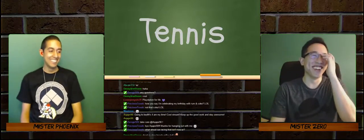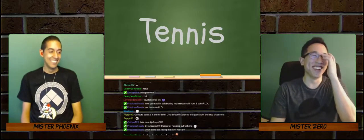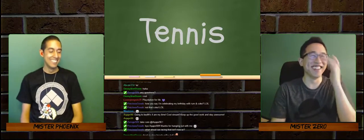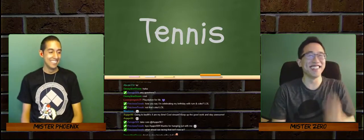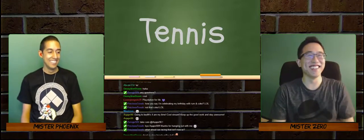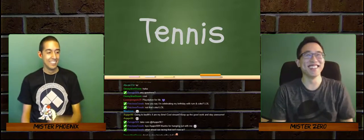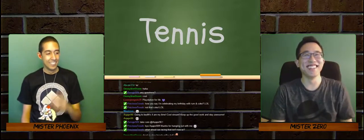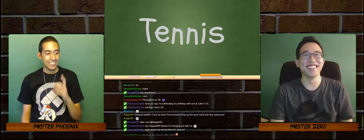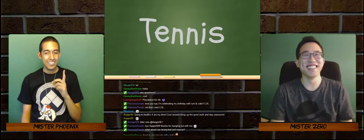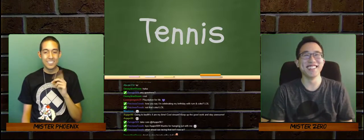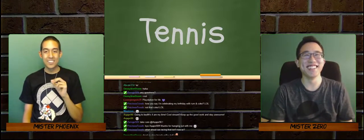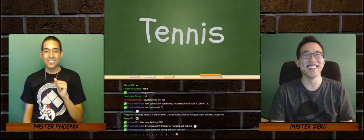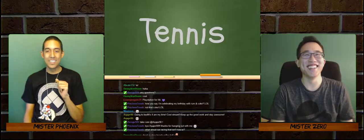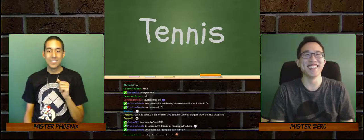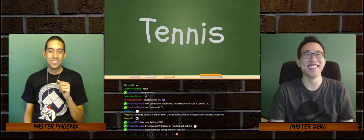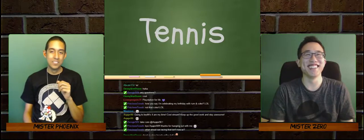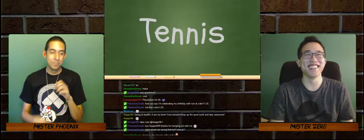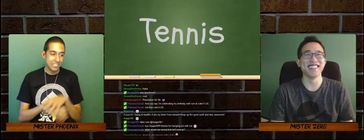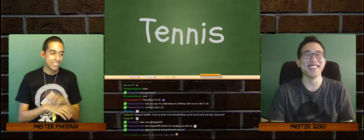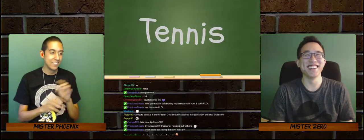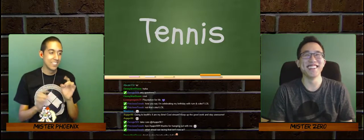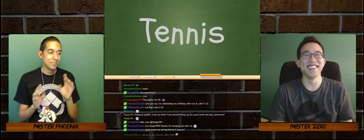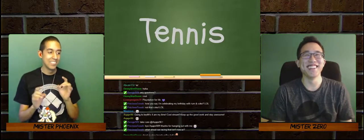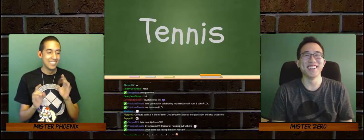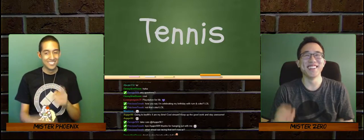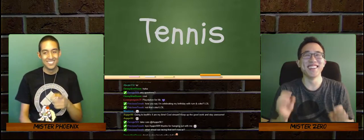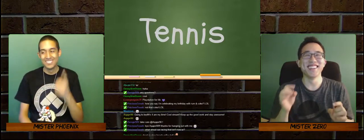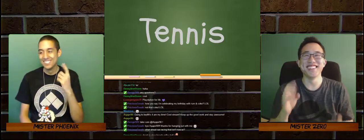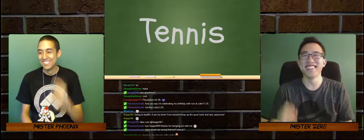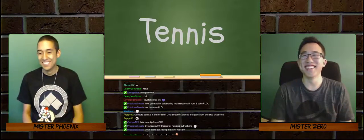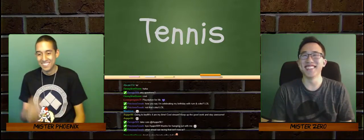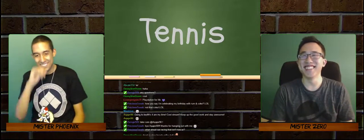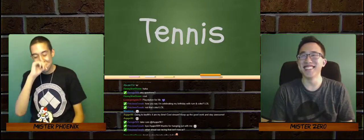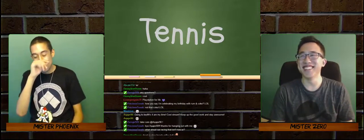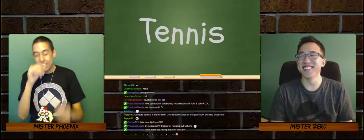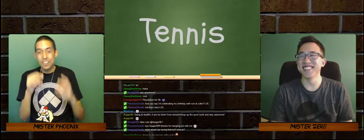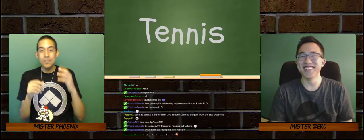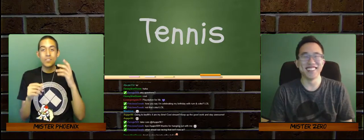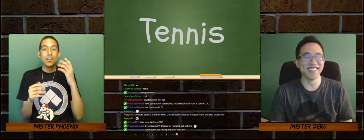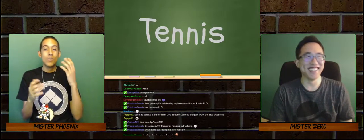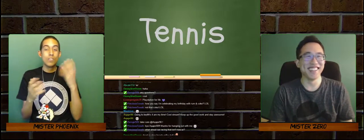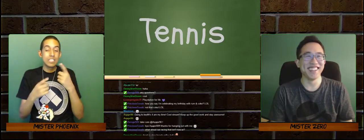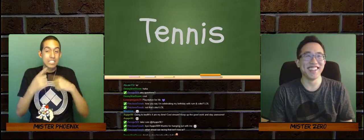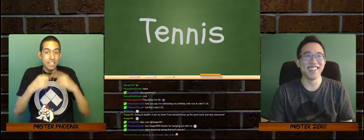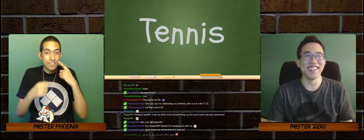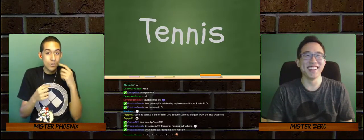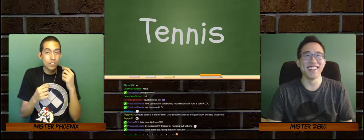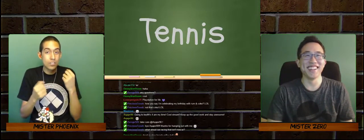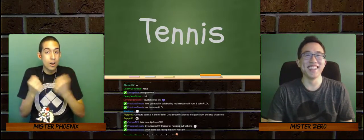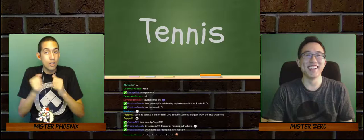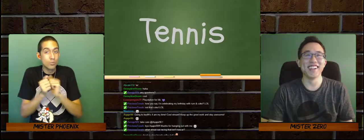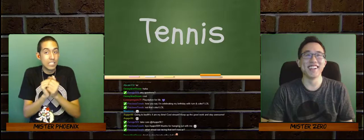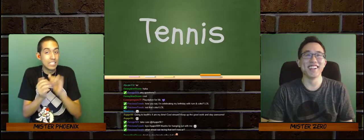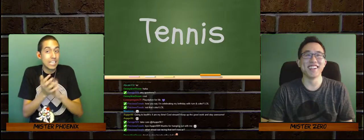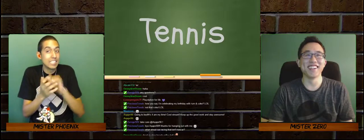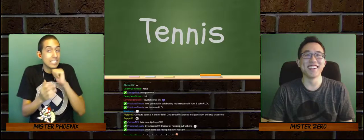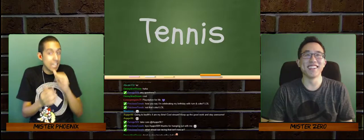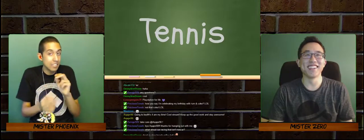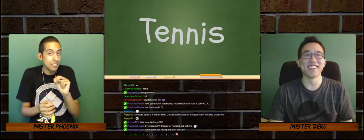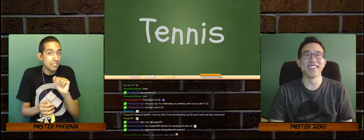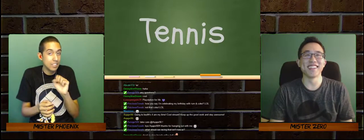Yeah, go live. Beast volleyball. What's the sign for car racing